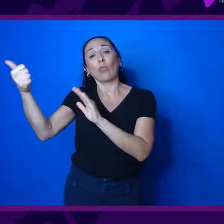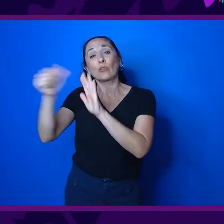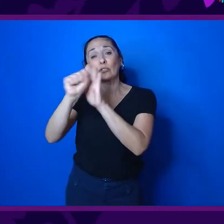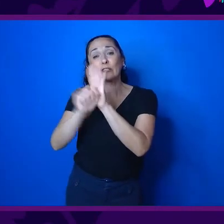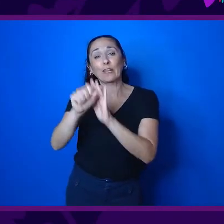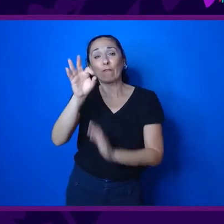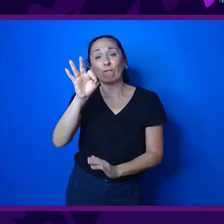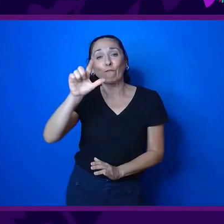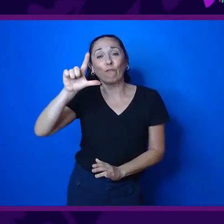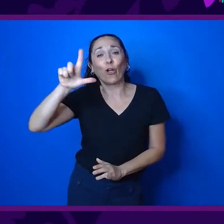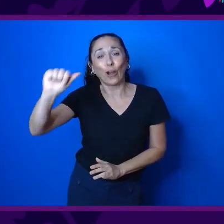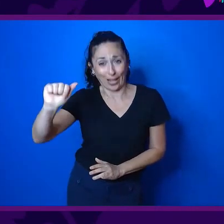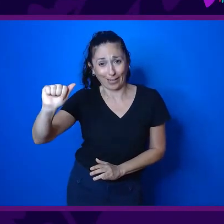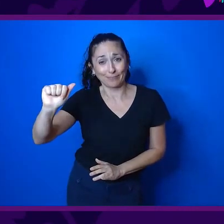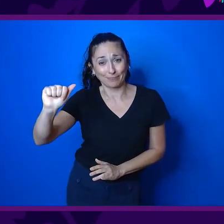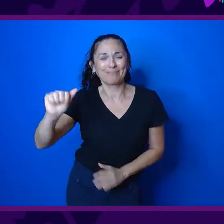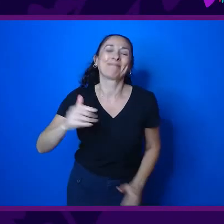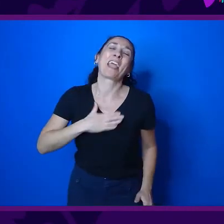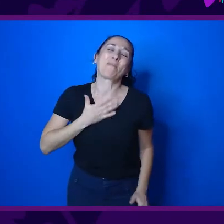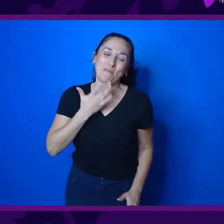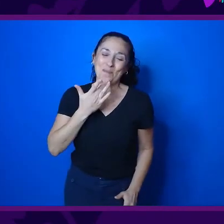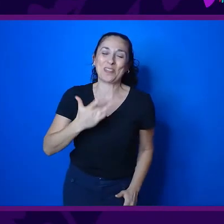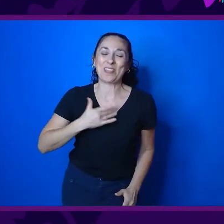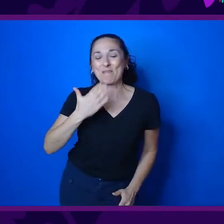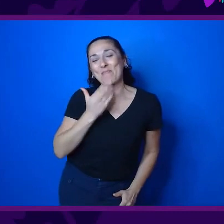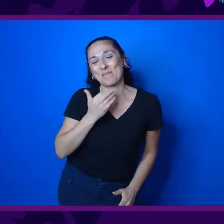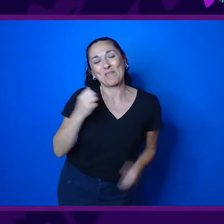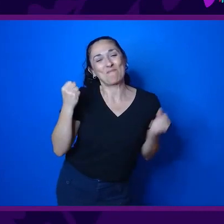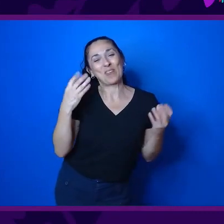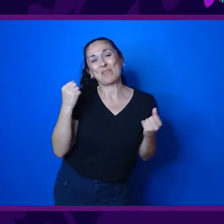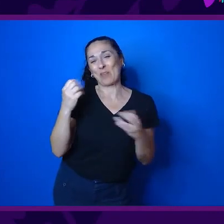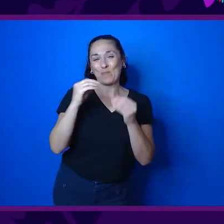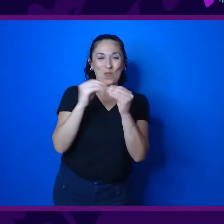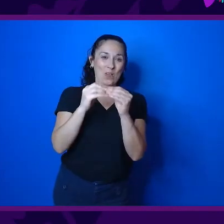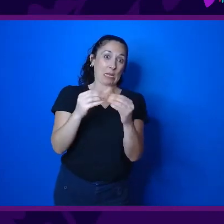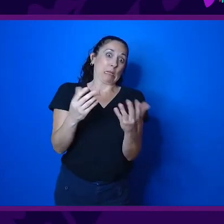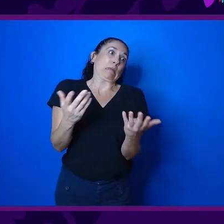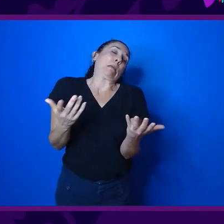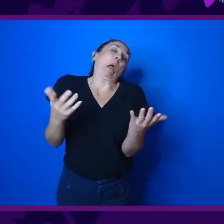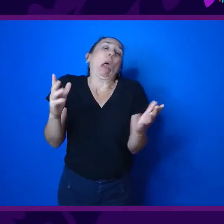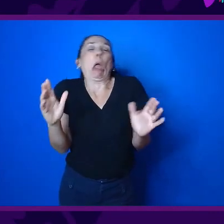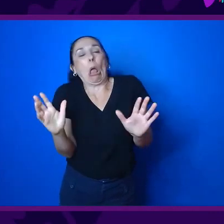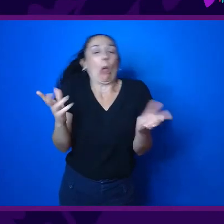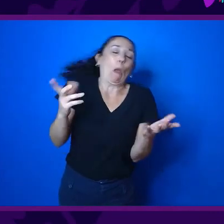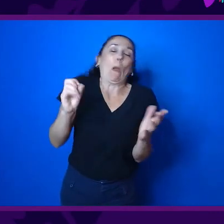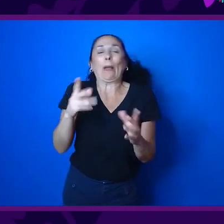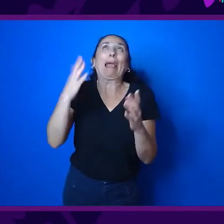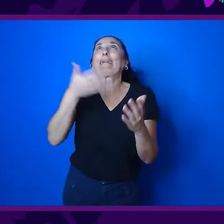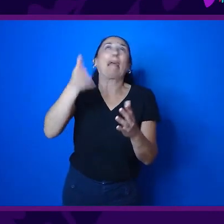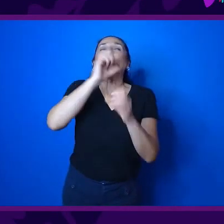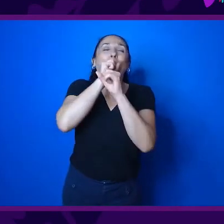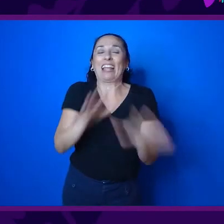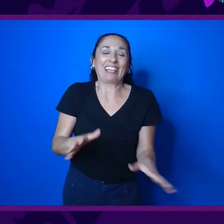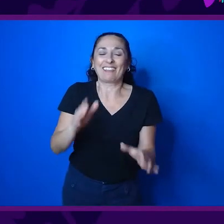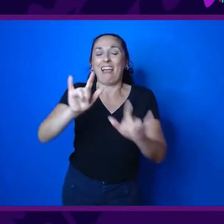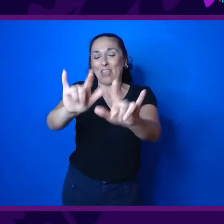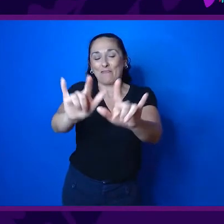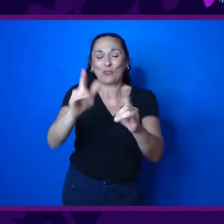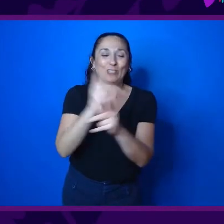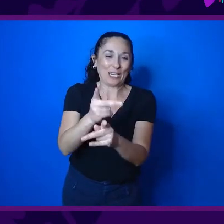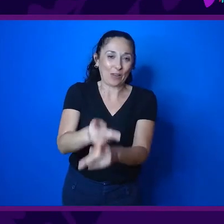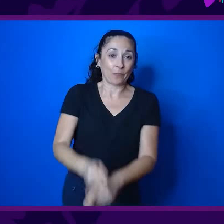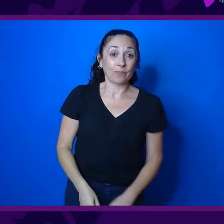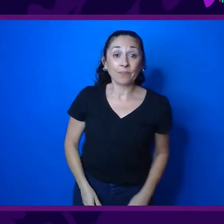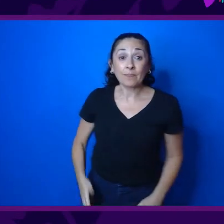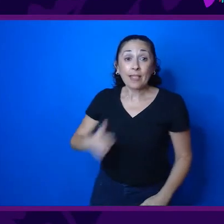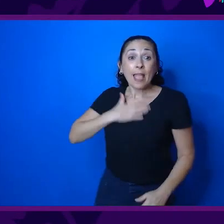Happy birthday, baby. Have many, many more. Well, that's all right. God bless. I love you. Take care. Happy 90th